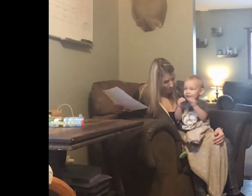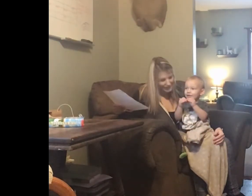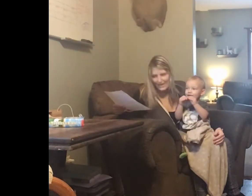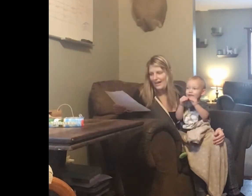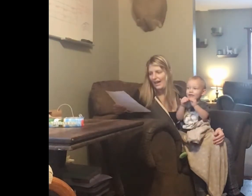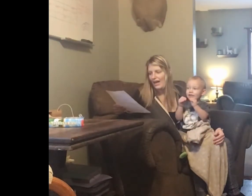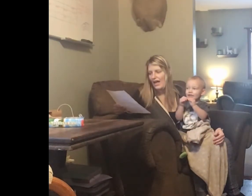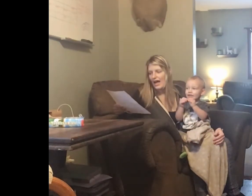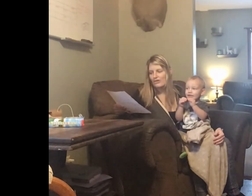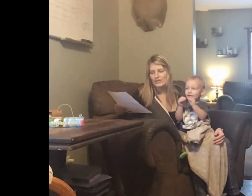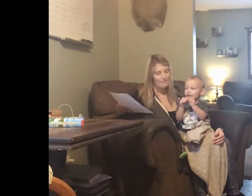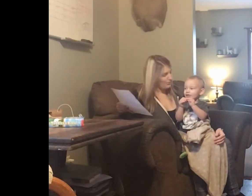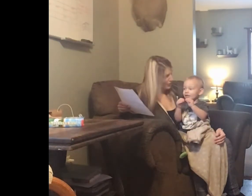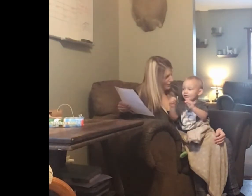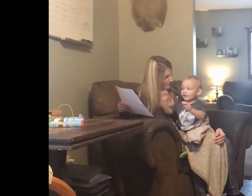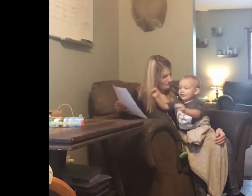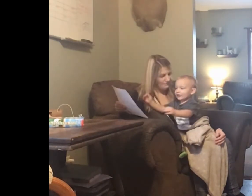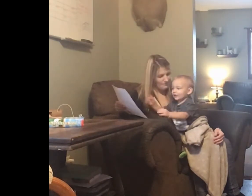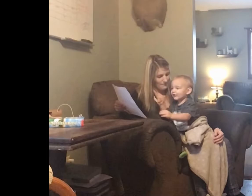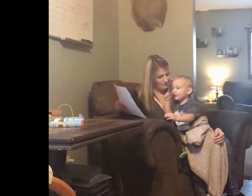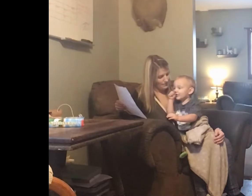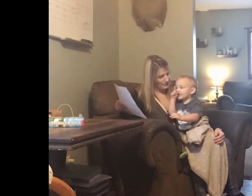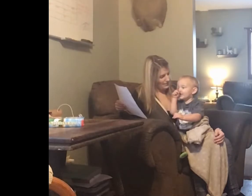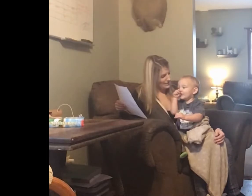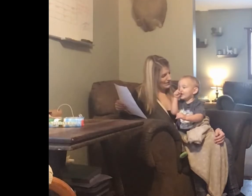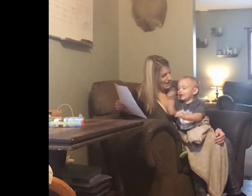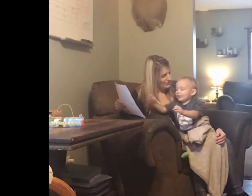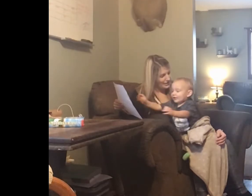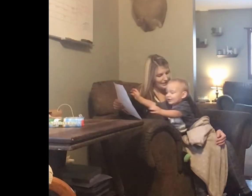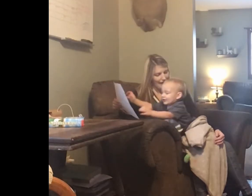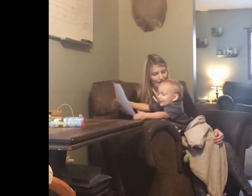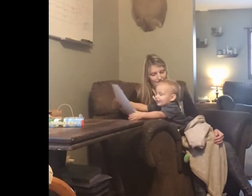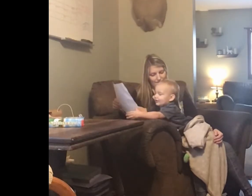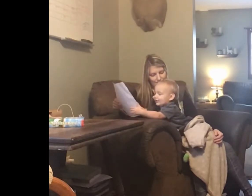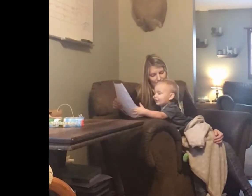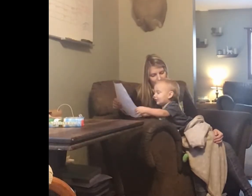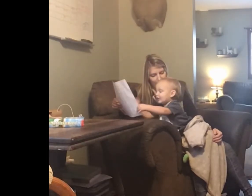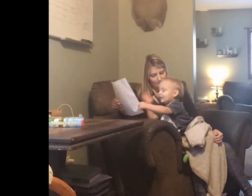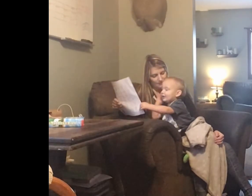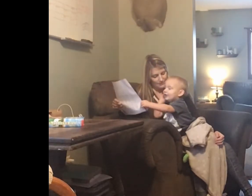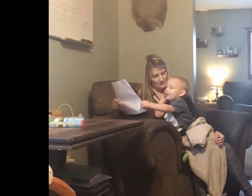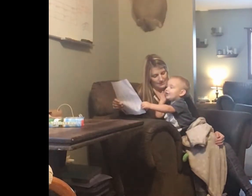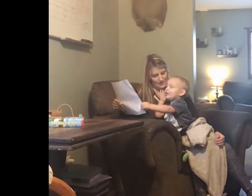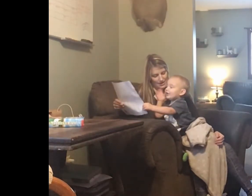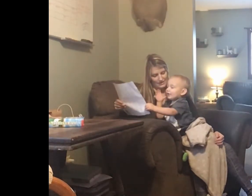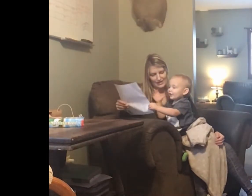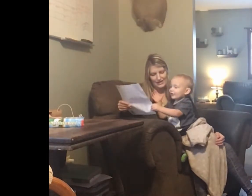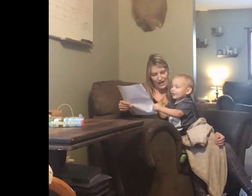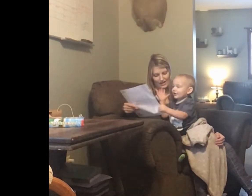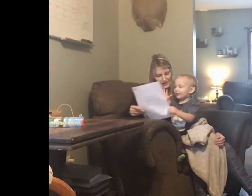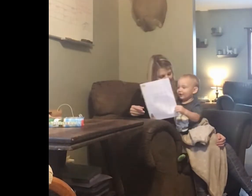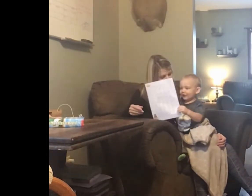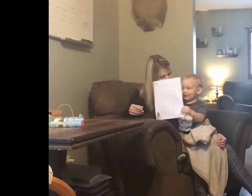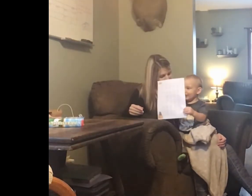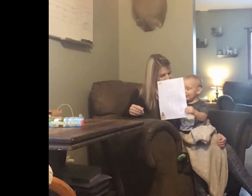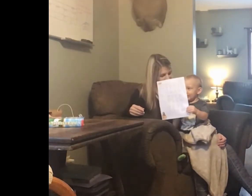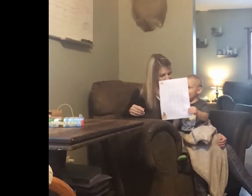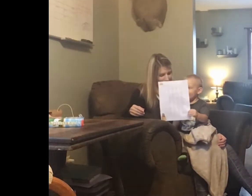Yeah. How do you sign bird? How do you sign cat? How do you sign dog?